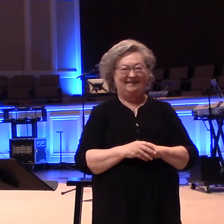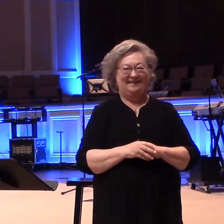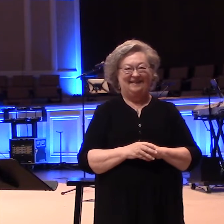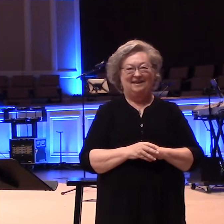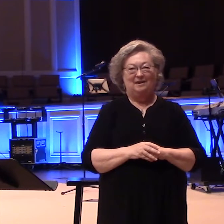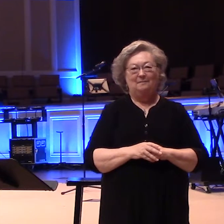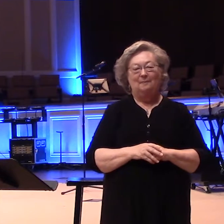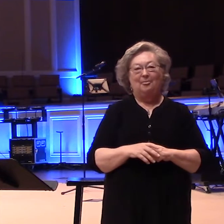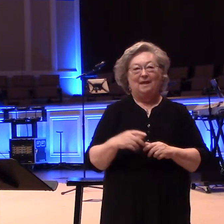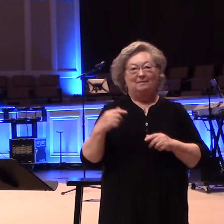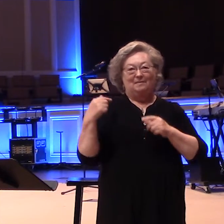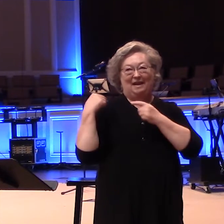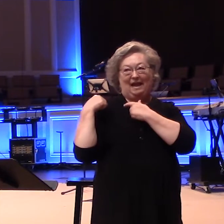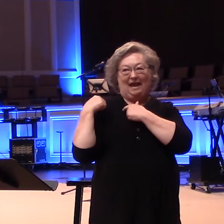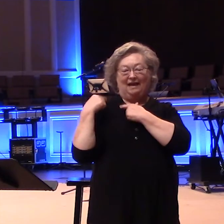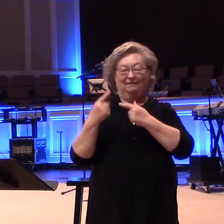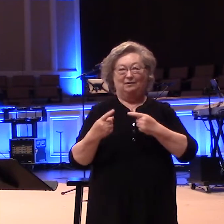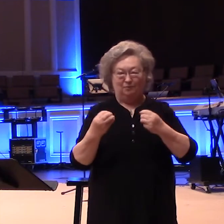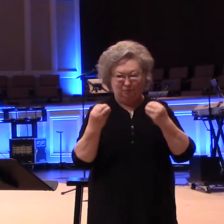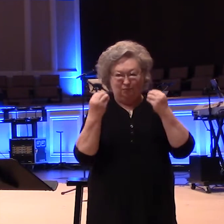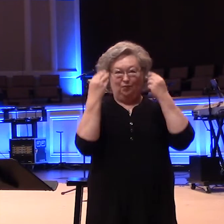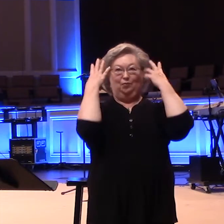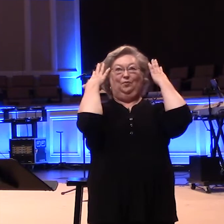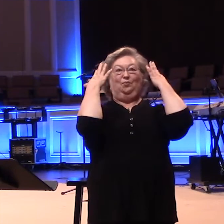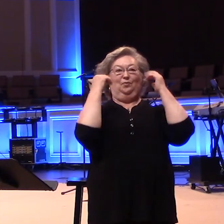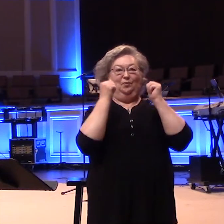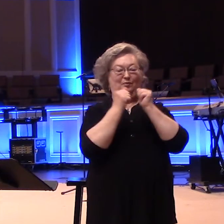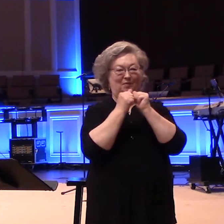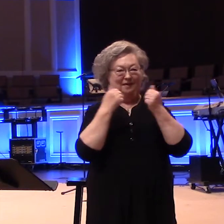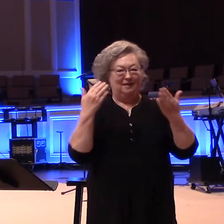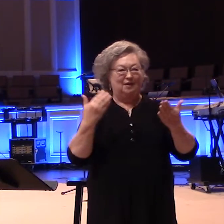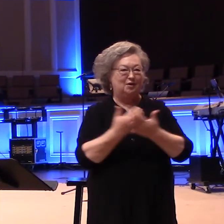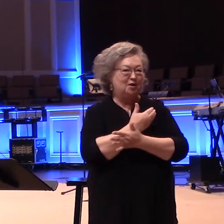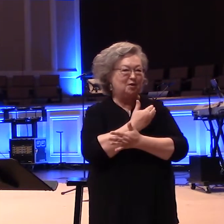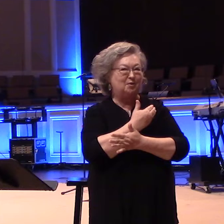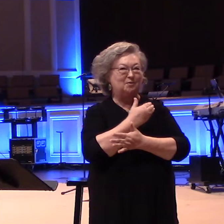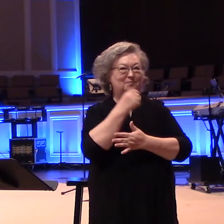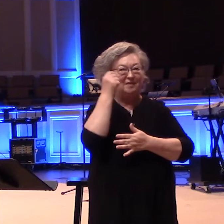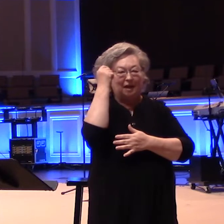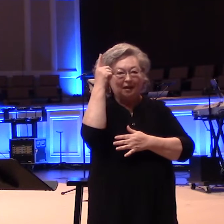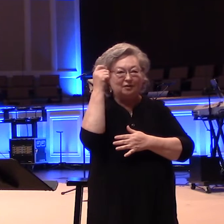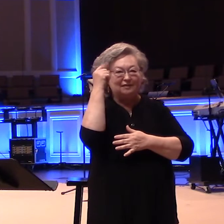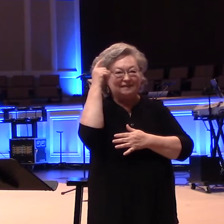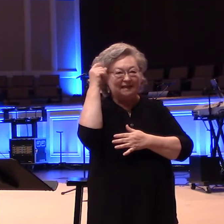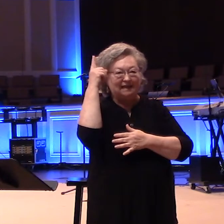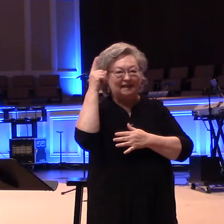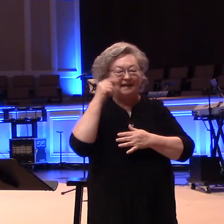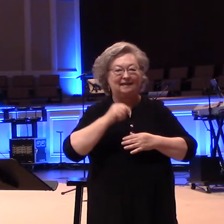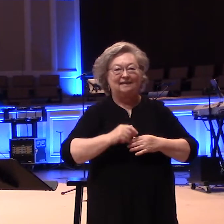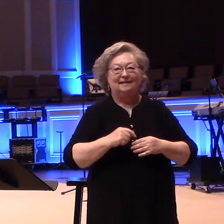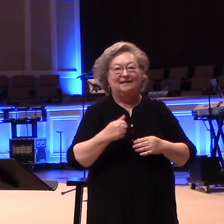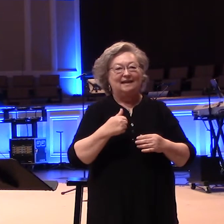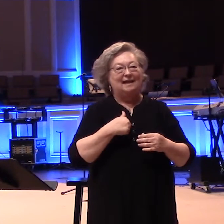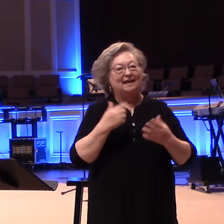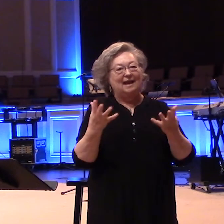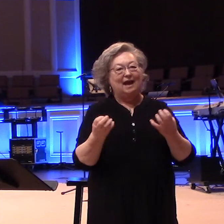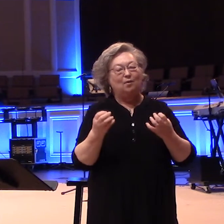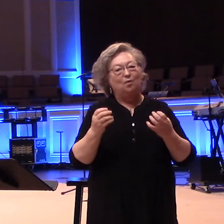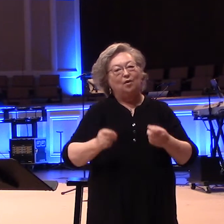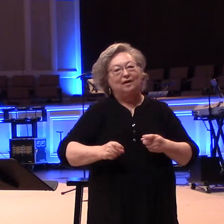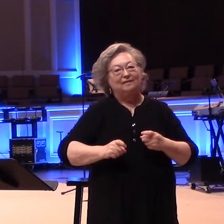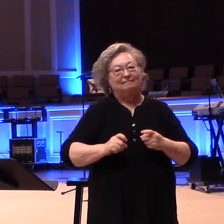But I've been blown away afresh by this text. And one of the things that I want you to hold in your hands is all that's being offered to